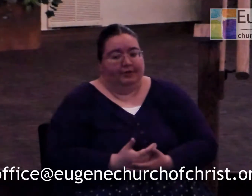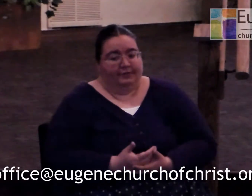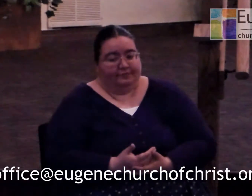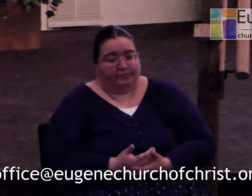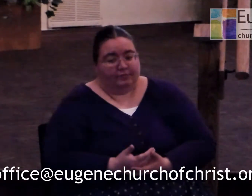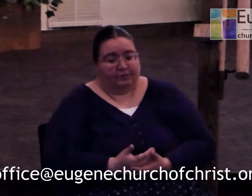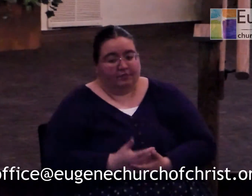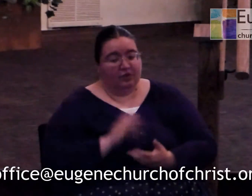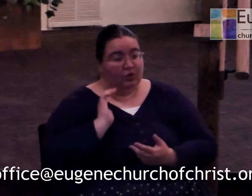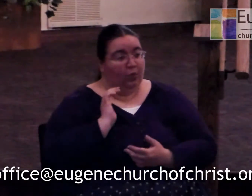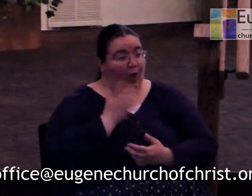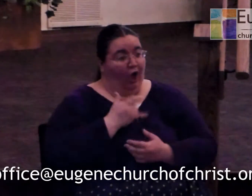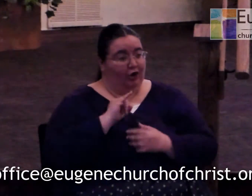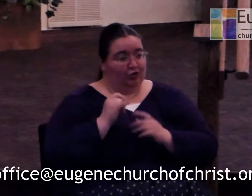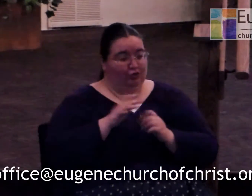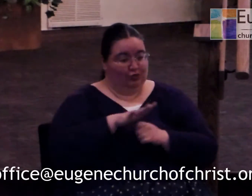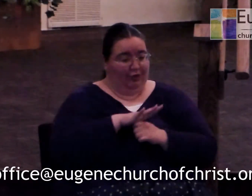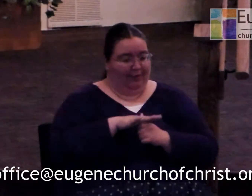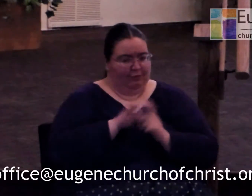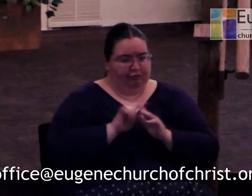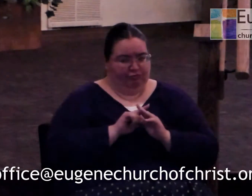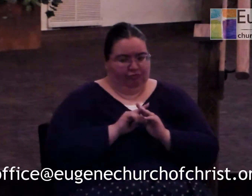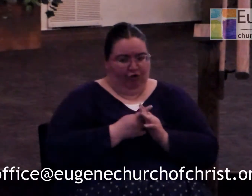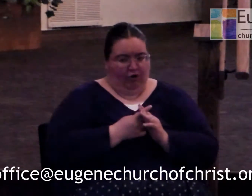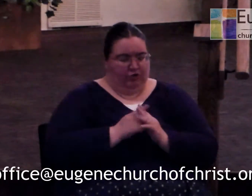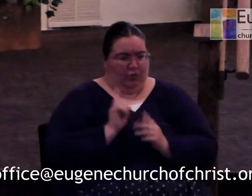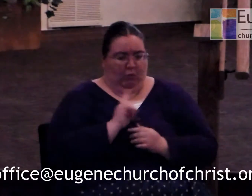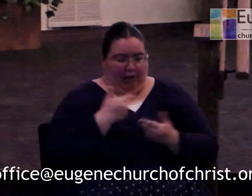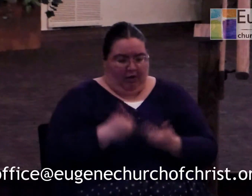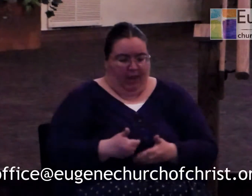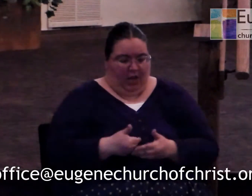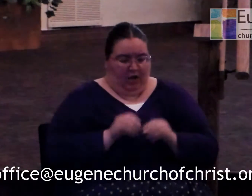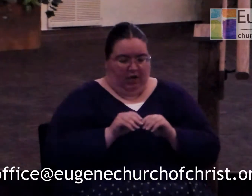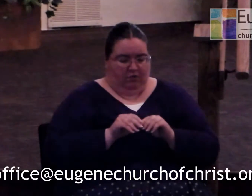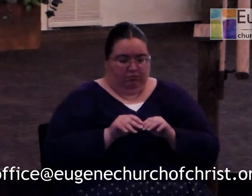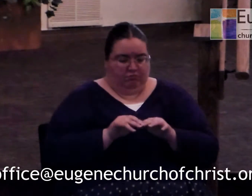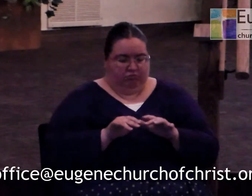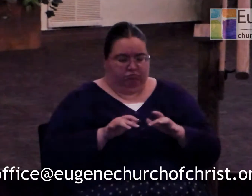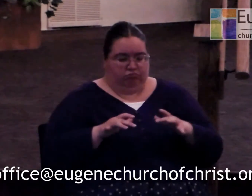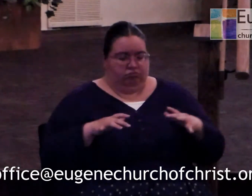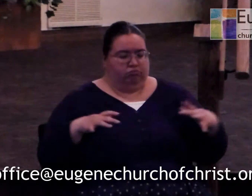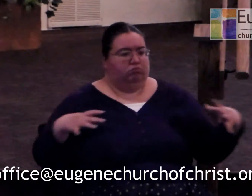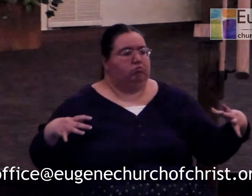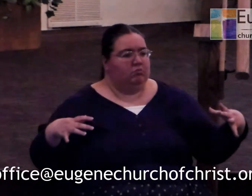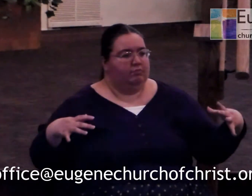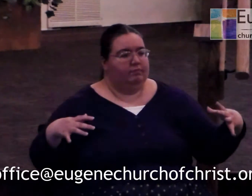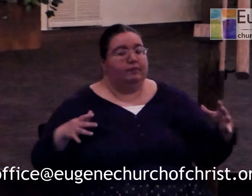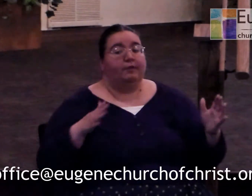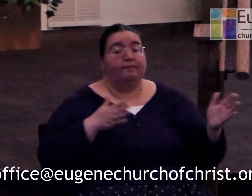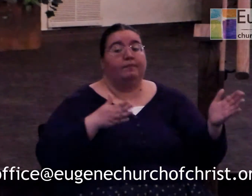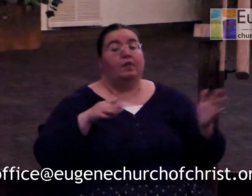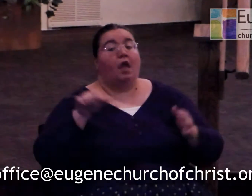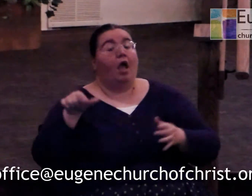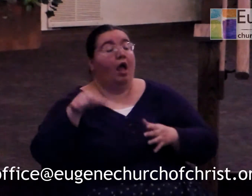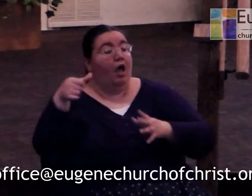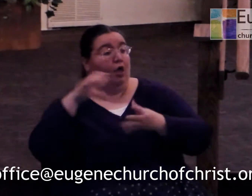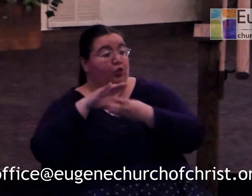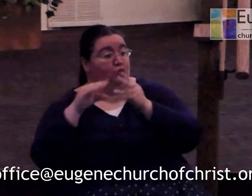gradually works its way out from there. Now, the other story we want to look at this morning is in chapter 4. And